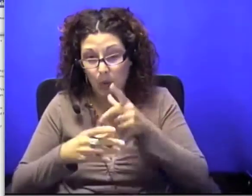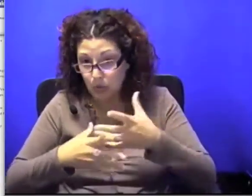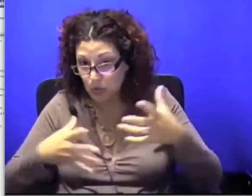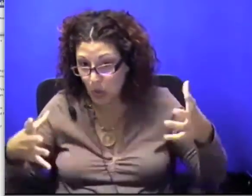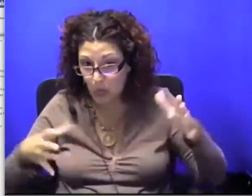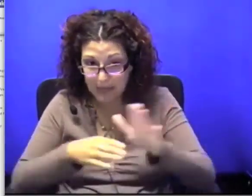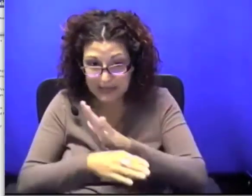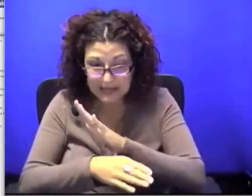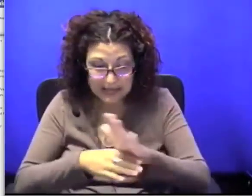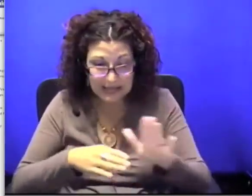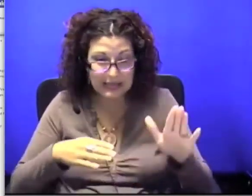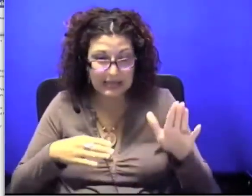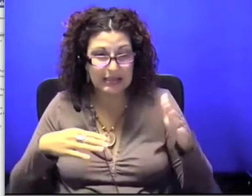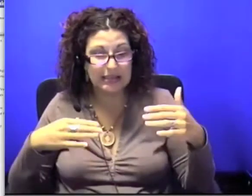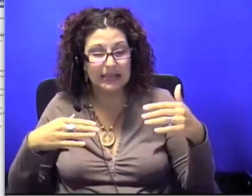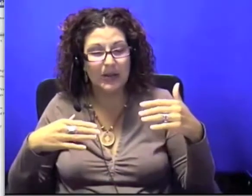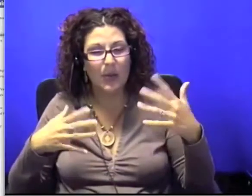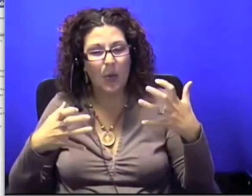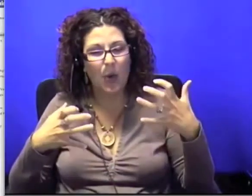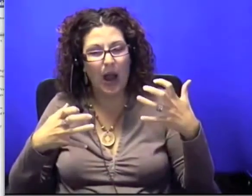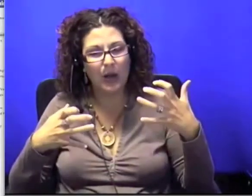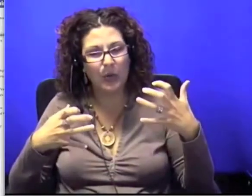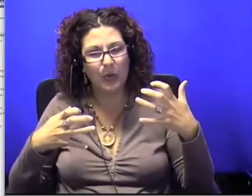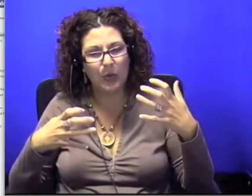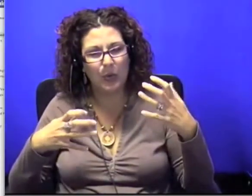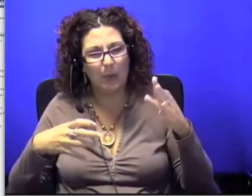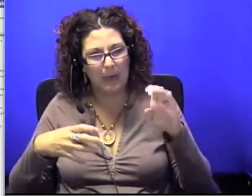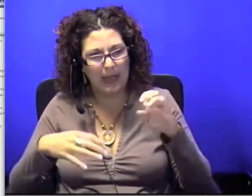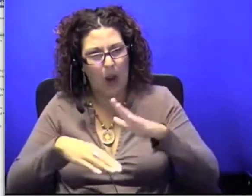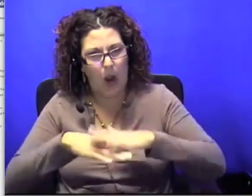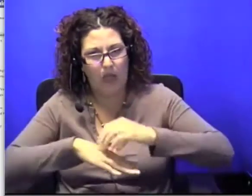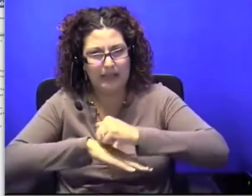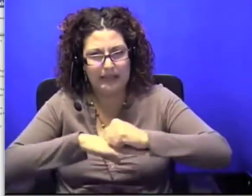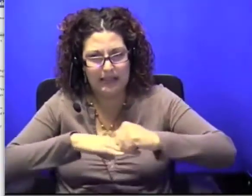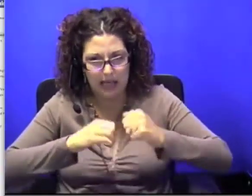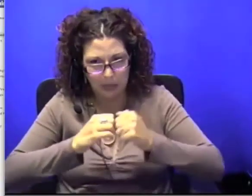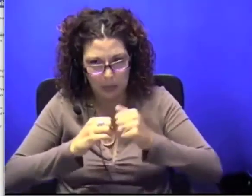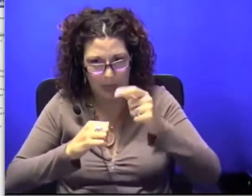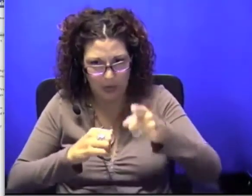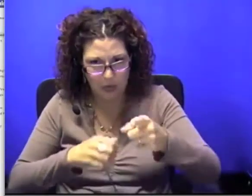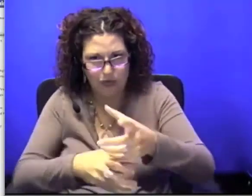people who are growing their businesses and are becoming great leaders. We want to be there on that stage with you.